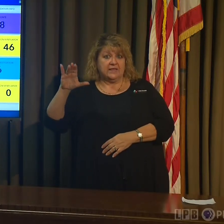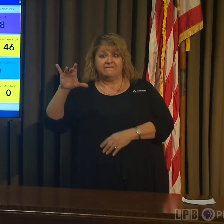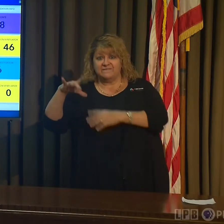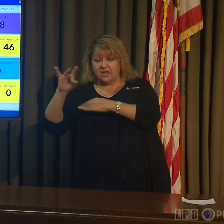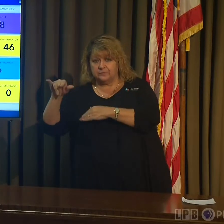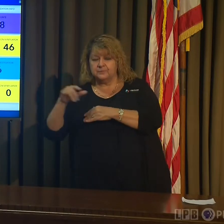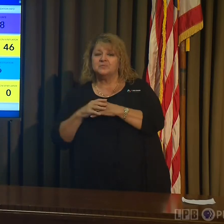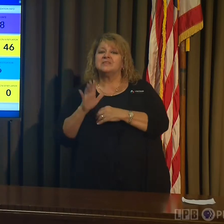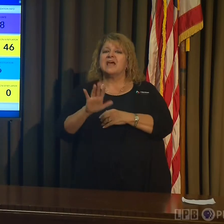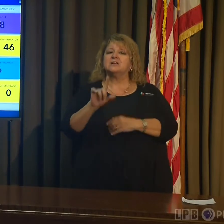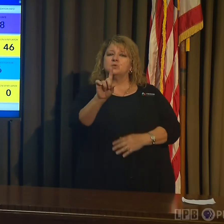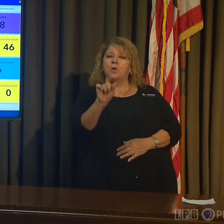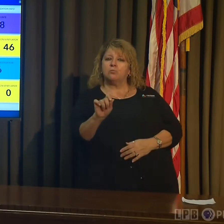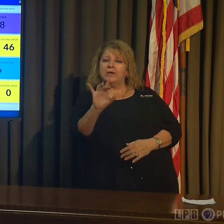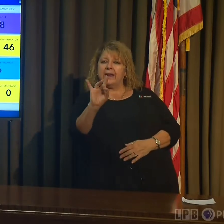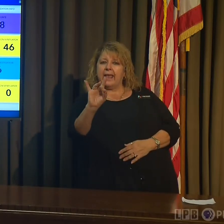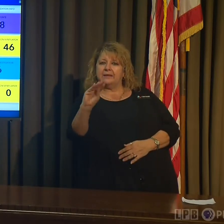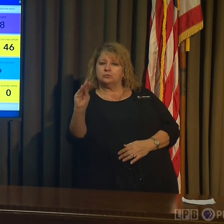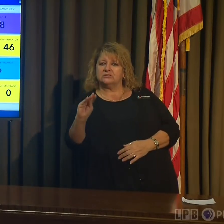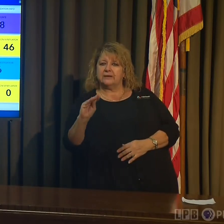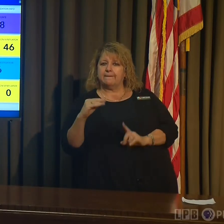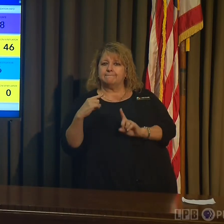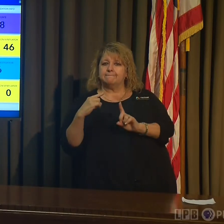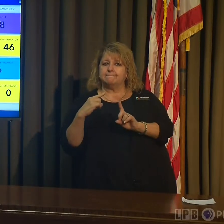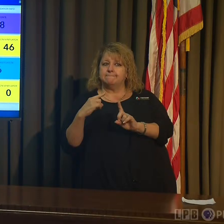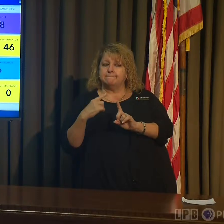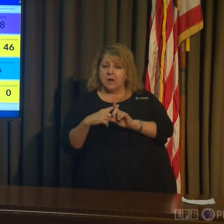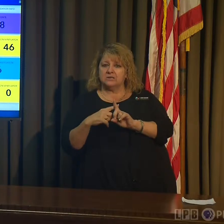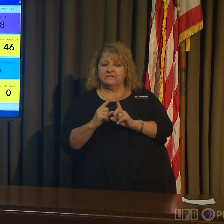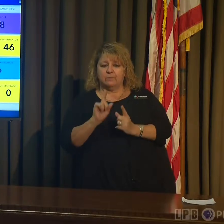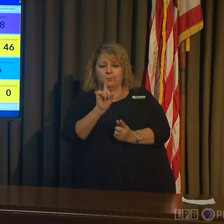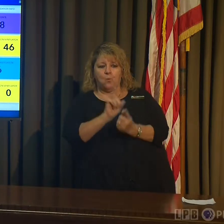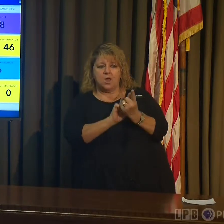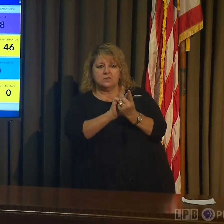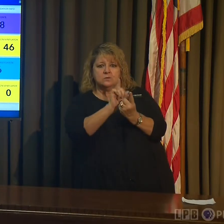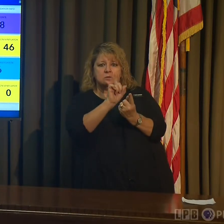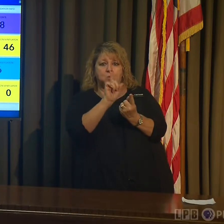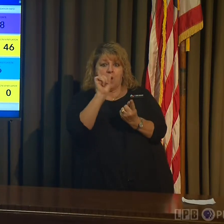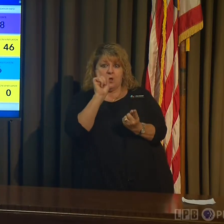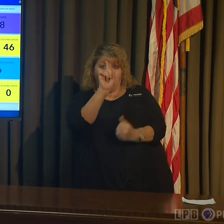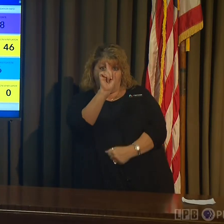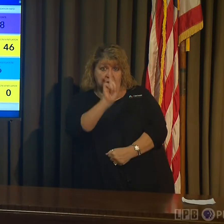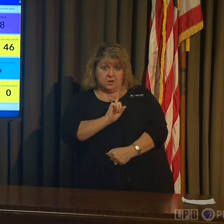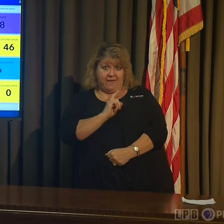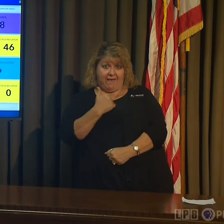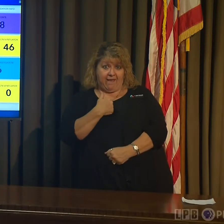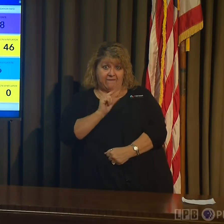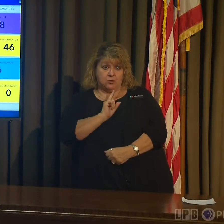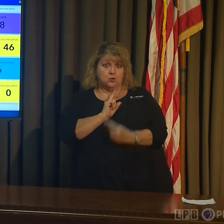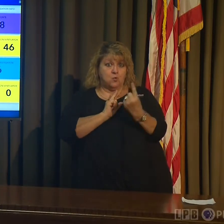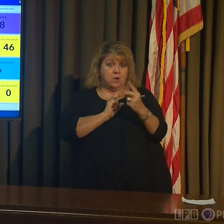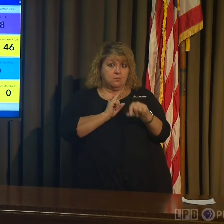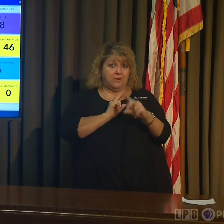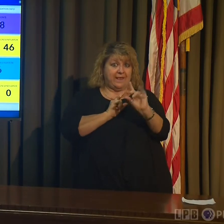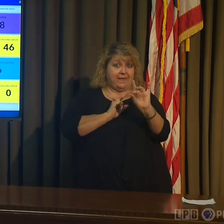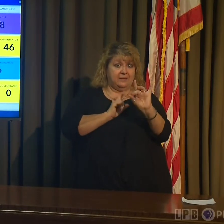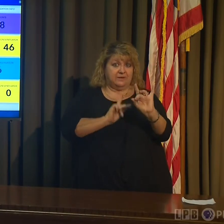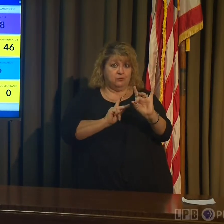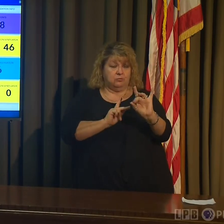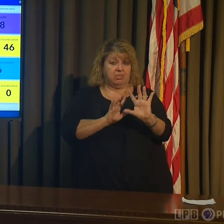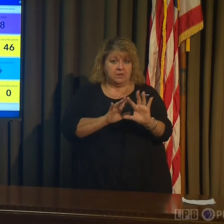that's a 1.8% positivity percentage for the cases that are being reported